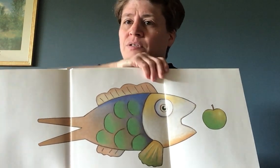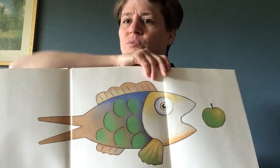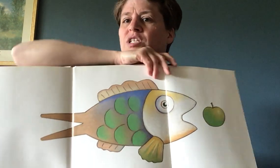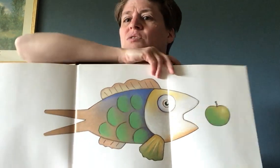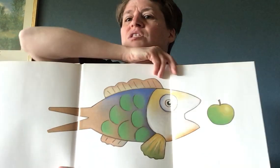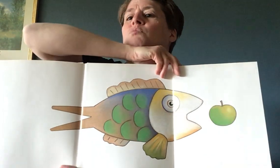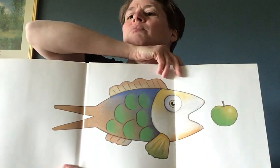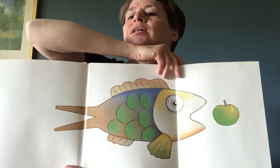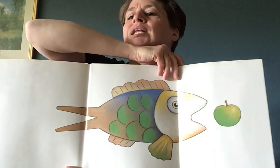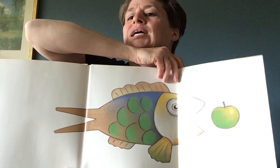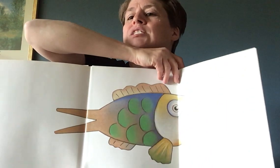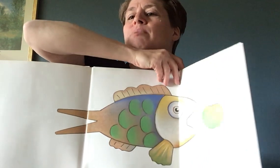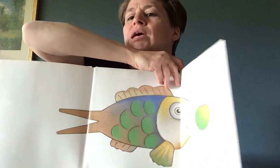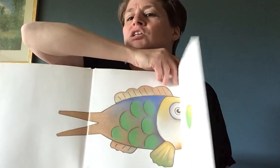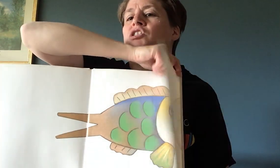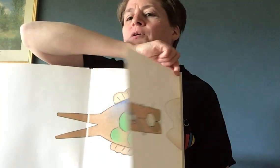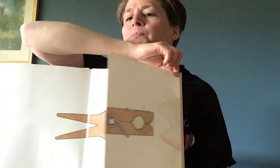What do you think will be on the next page?